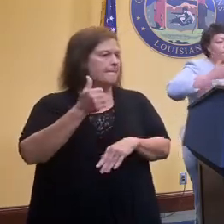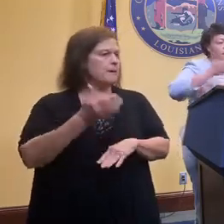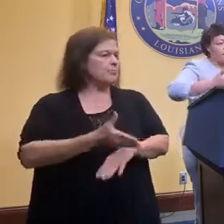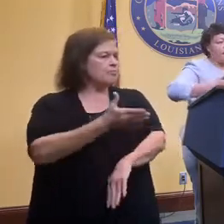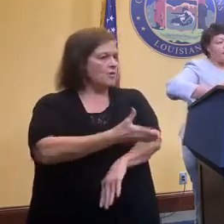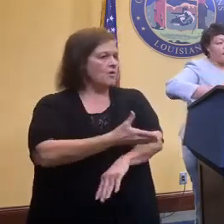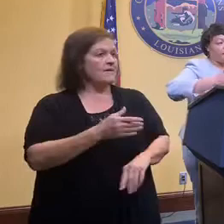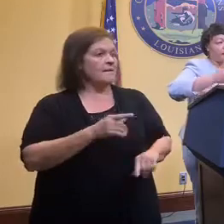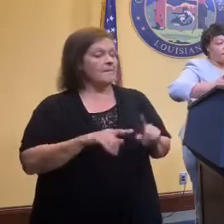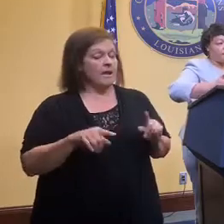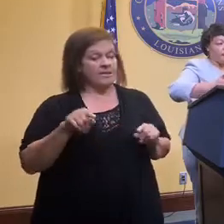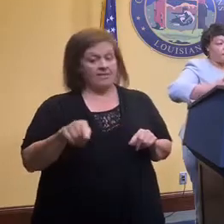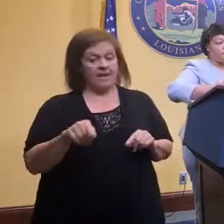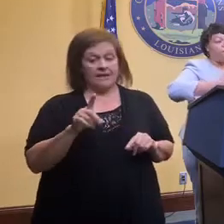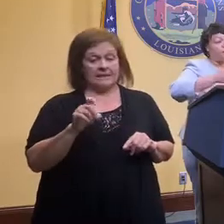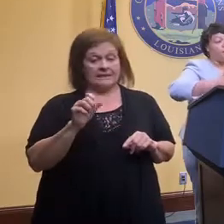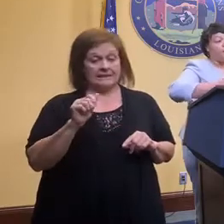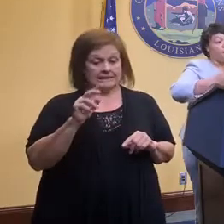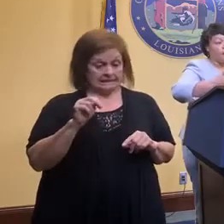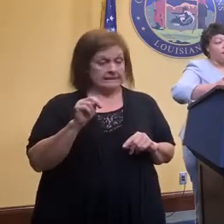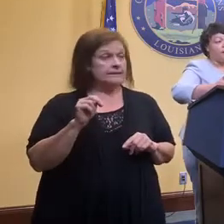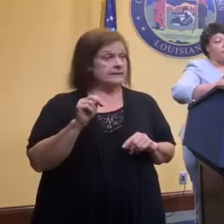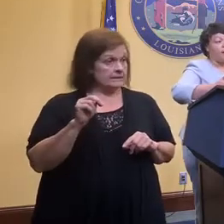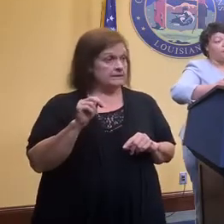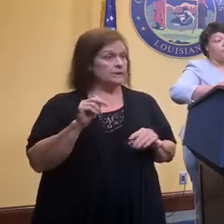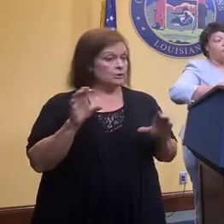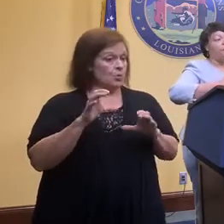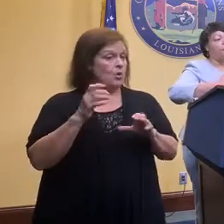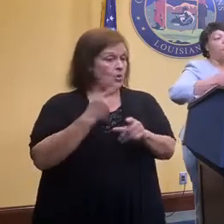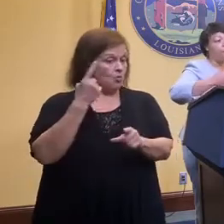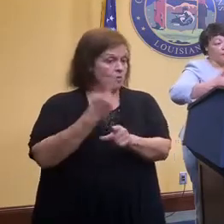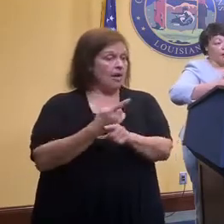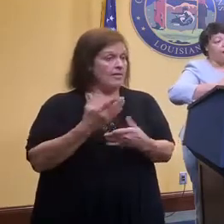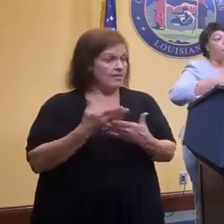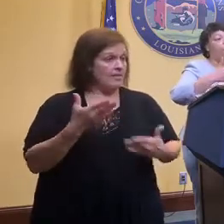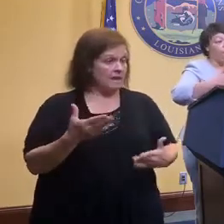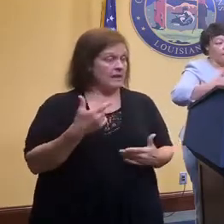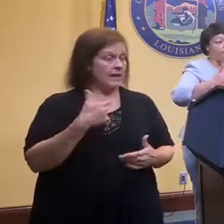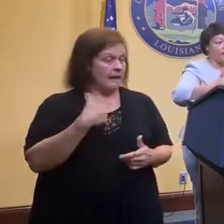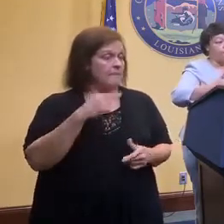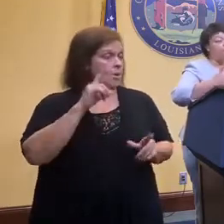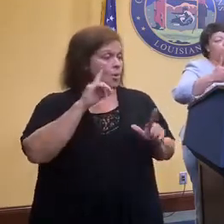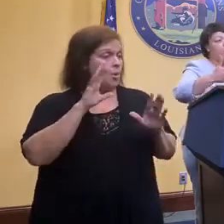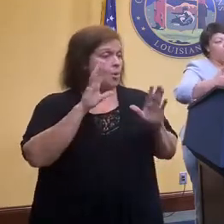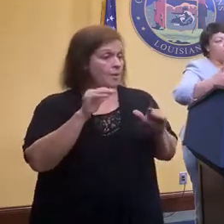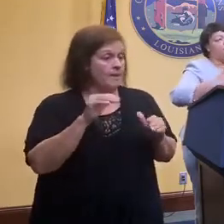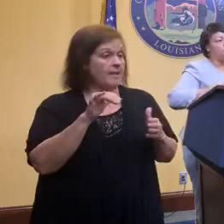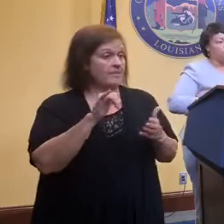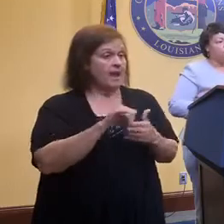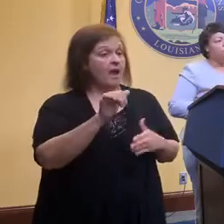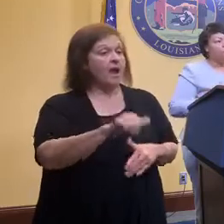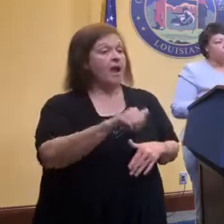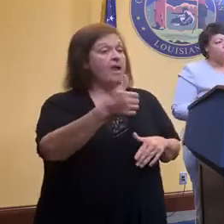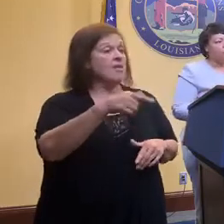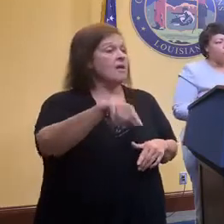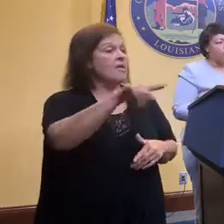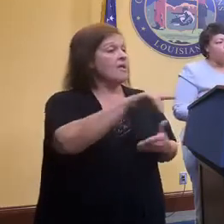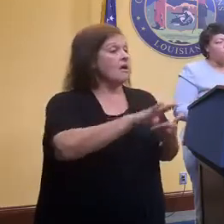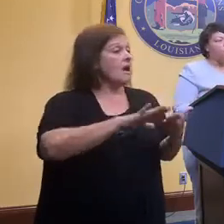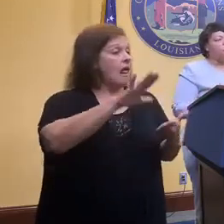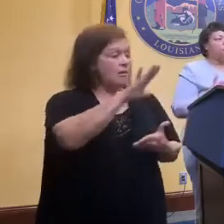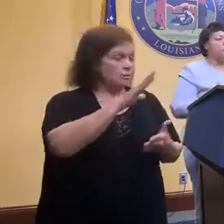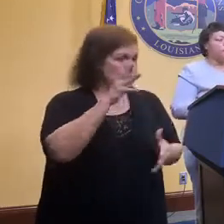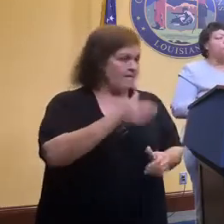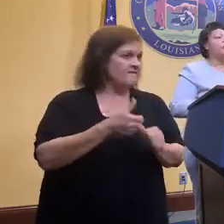with the dean taking that step, definitely in the right direction, I'm hoping that other institutions will